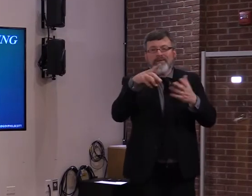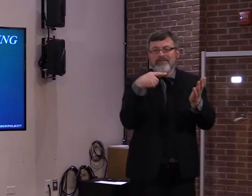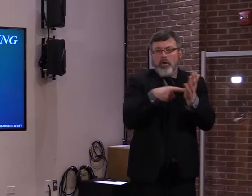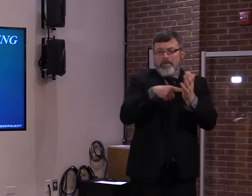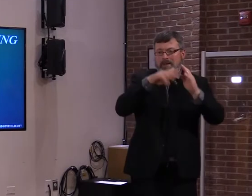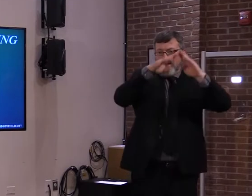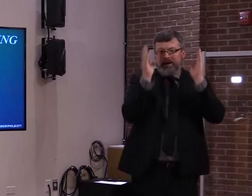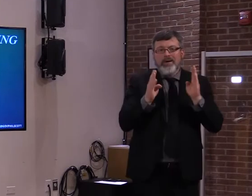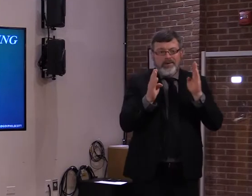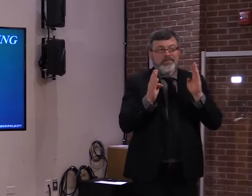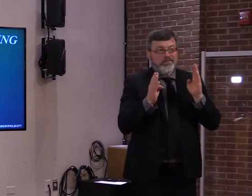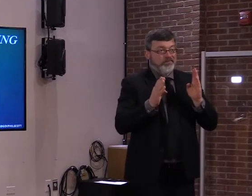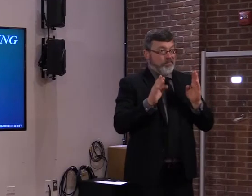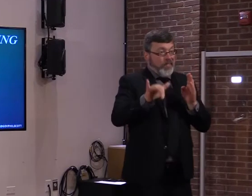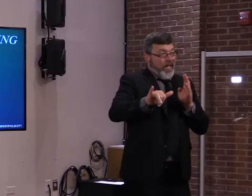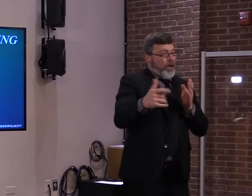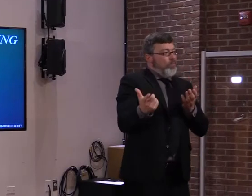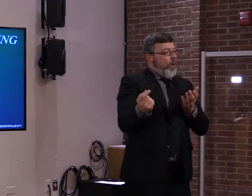has recommended. Matter of fact,